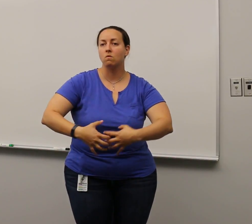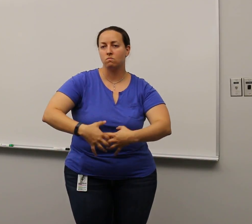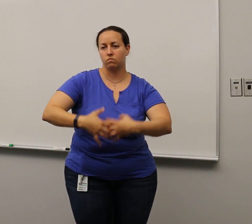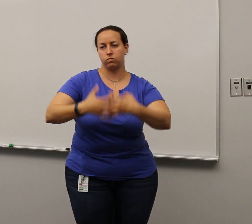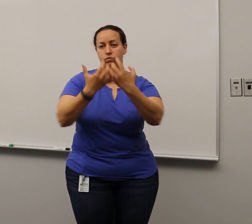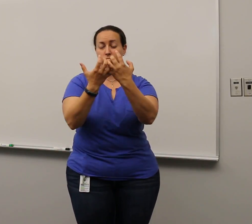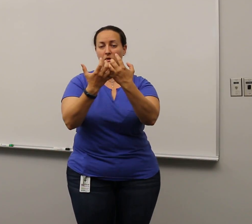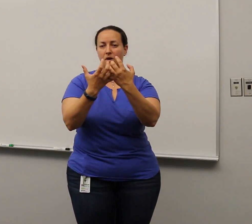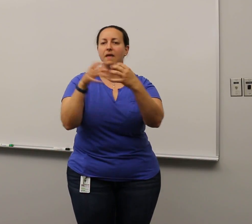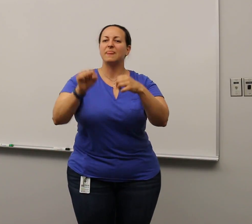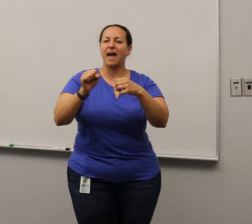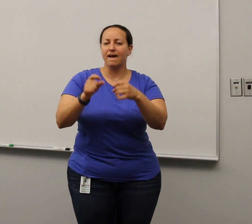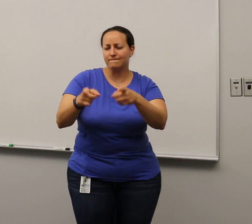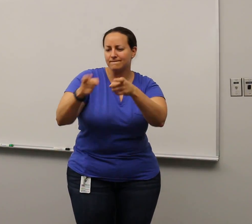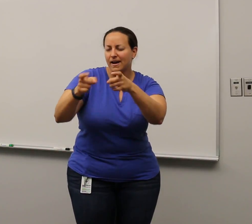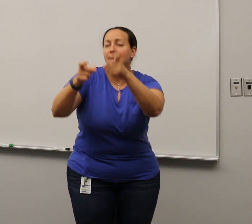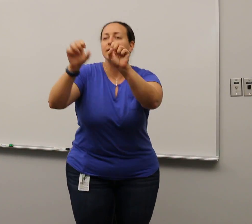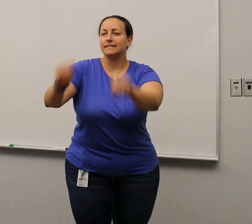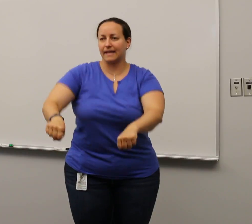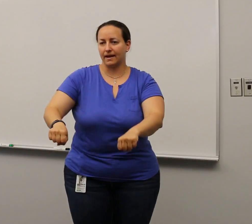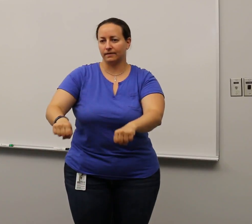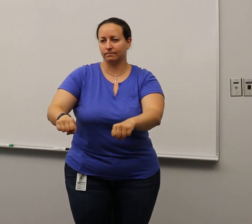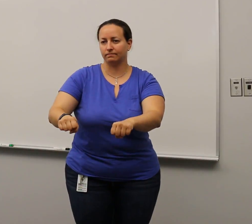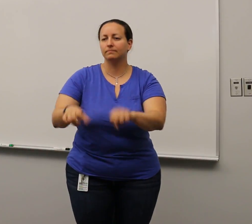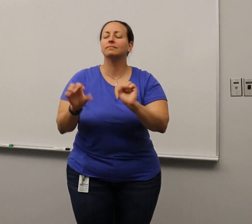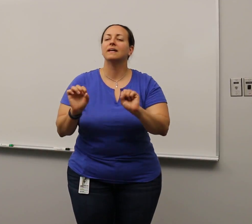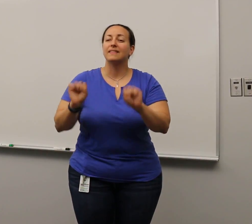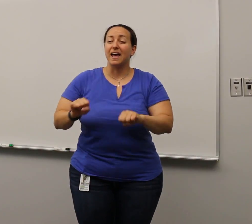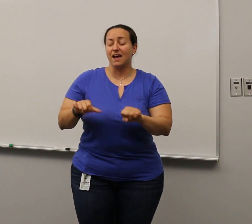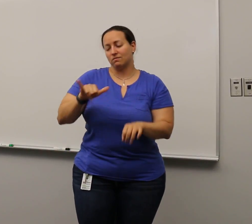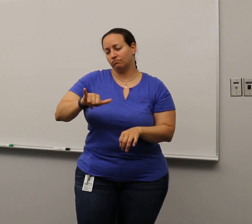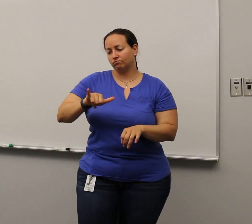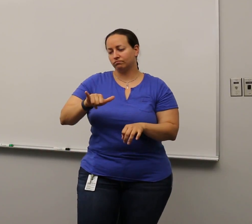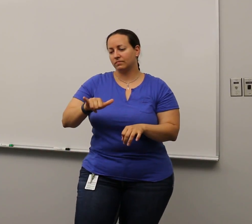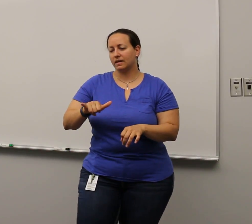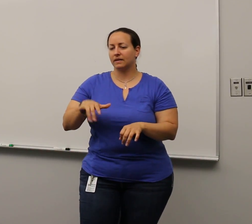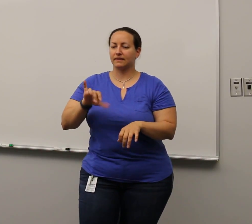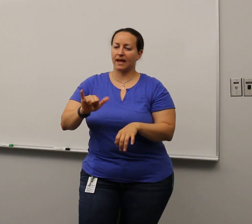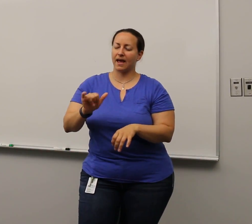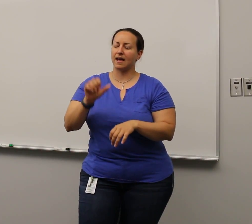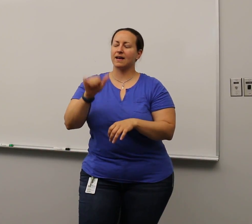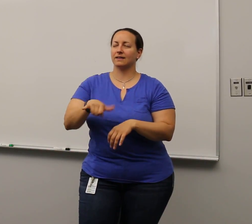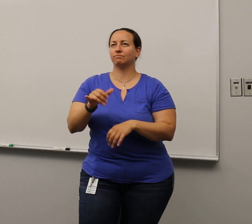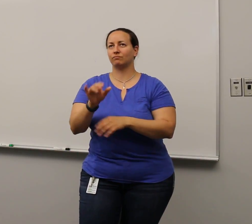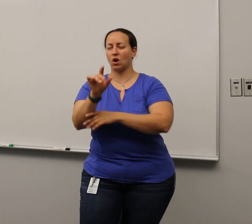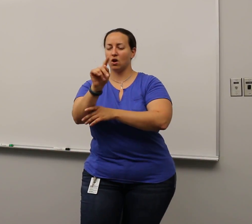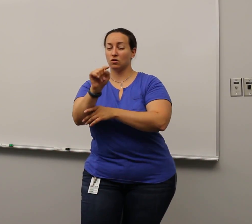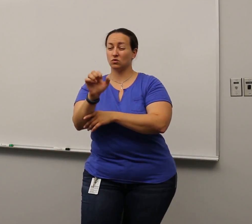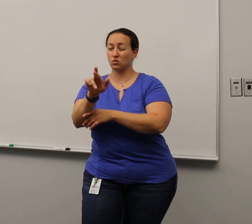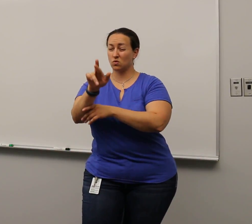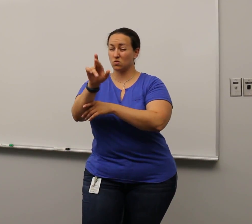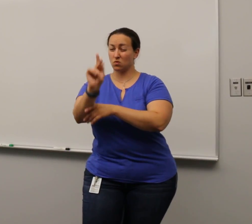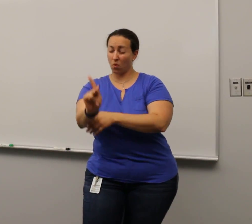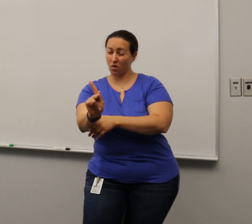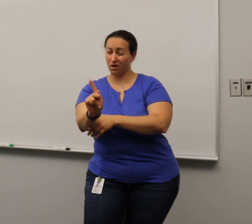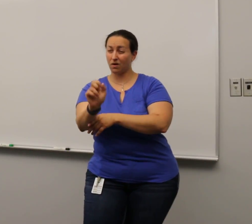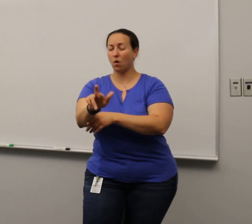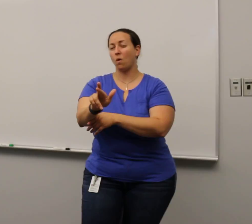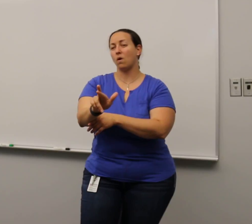of a force, and they increase that turning force. So you want to introduce the idea of torque and clockwise versus counterclockwise motion,